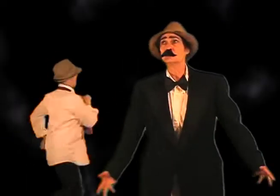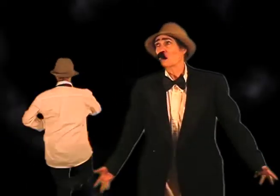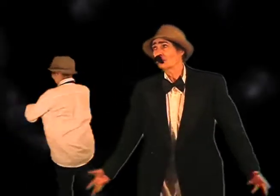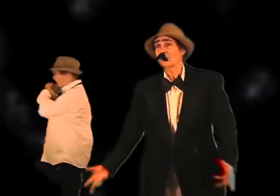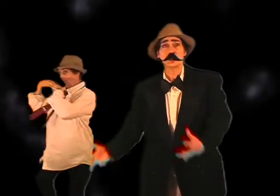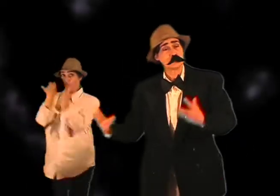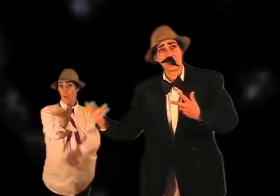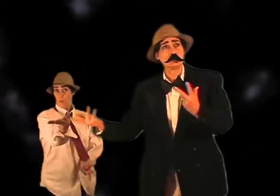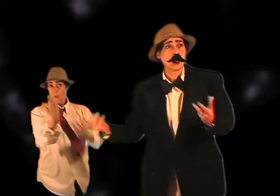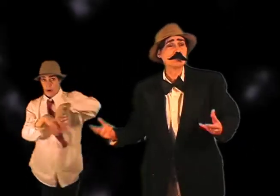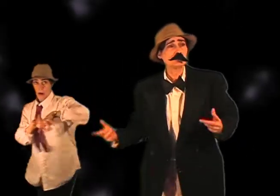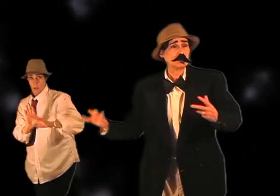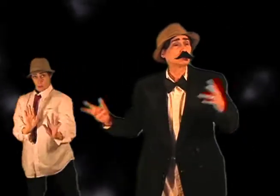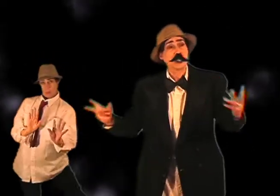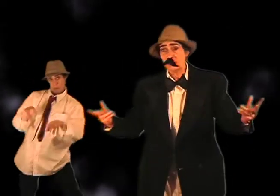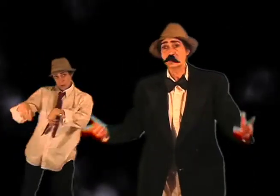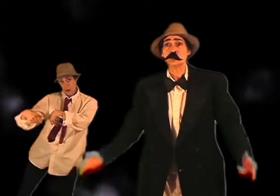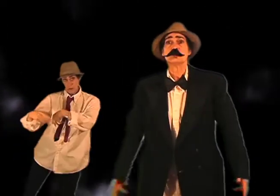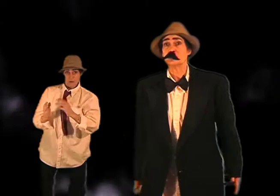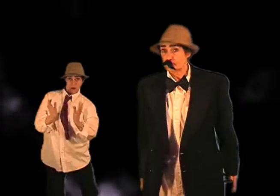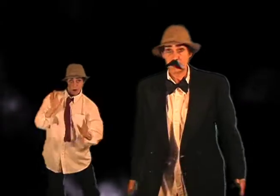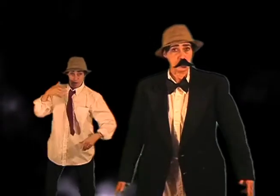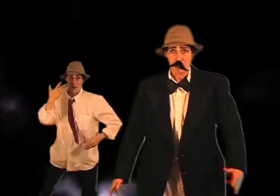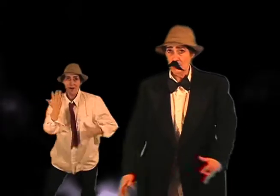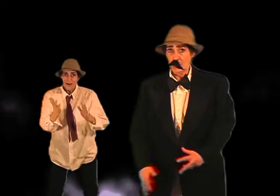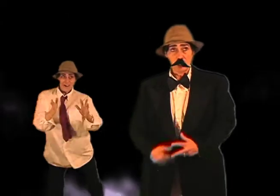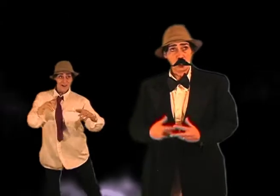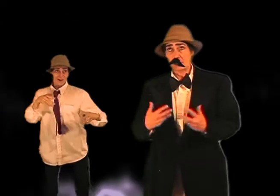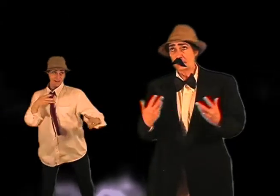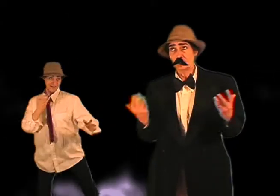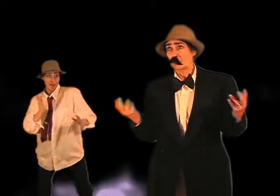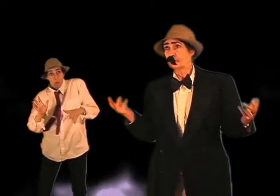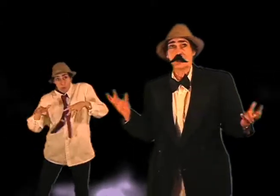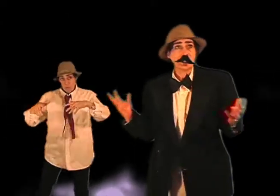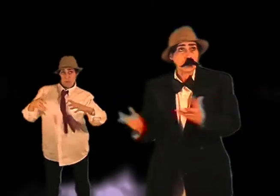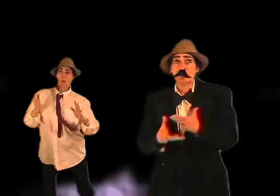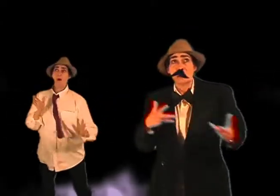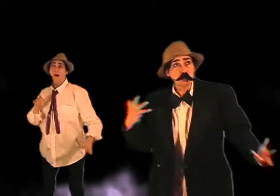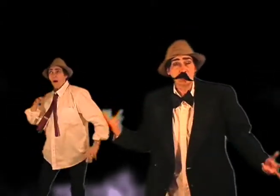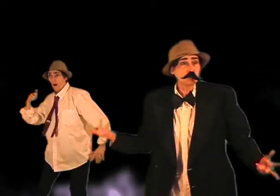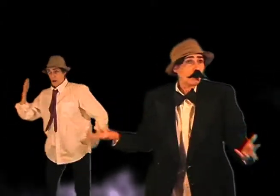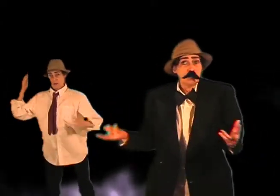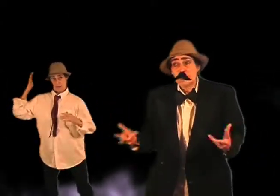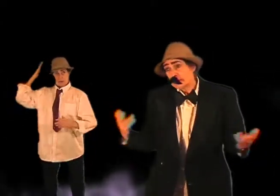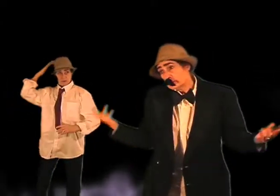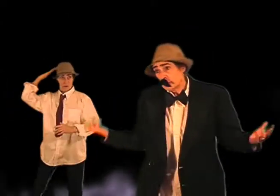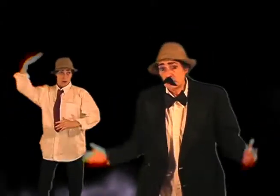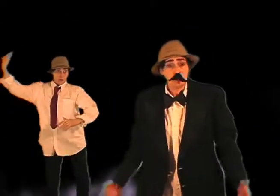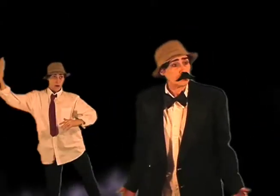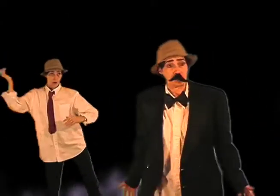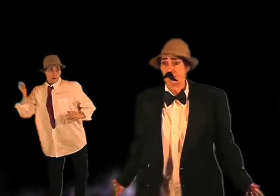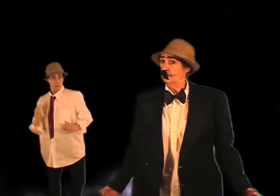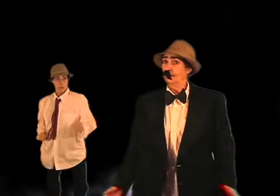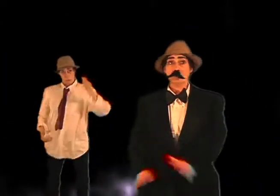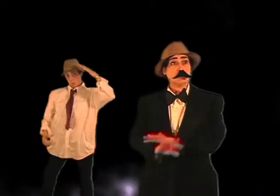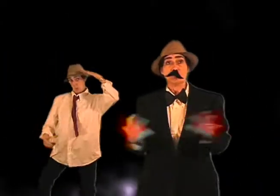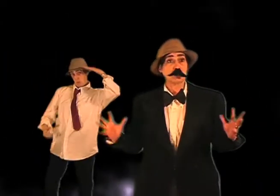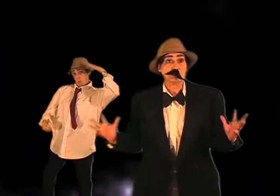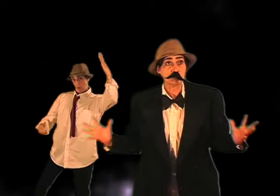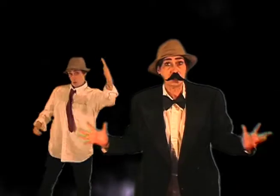strongly at the same time, simultaneously, so to speak. You know, I try to gather my wits about me and, you know, I feel even more frazzled than